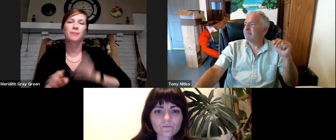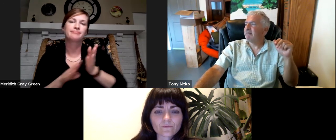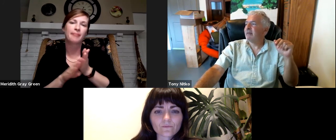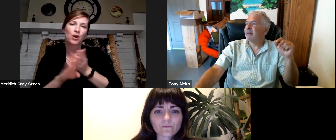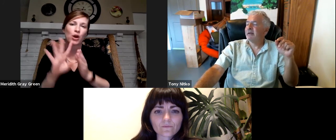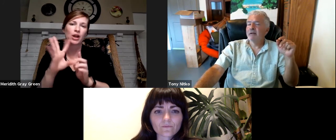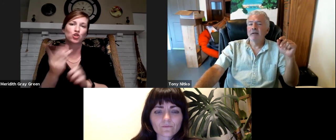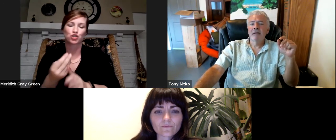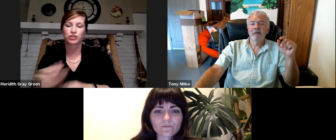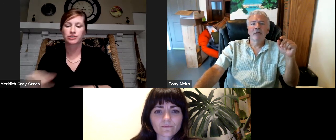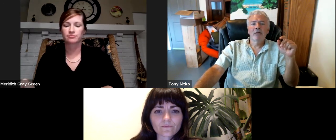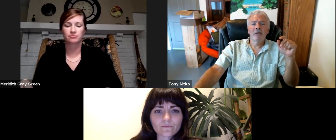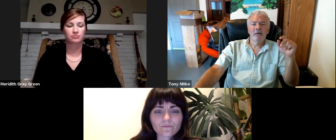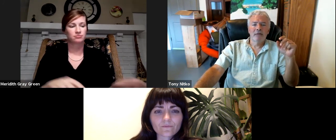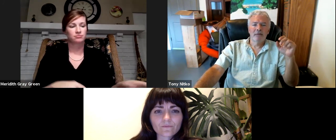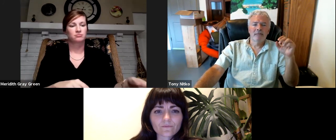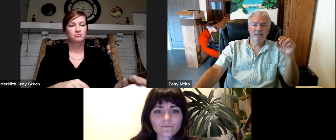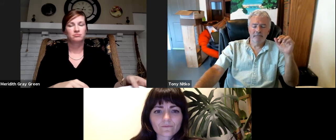Okay.